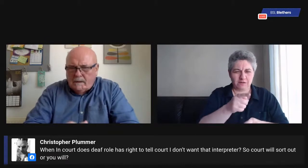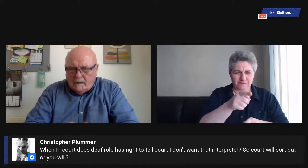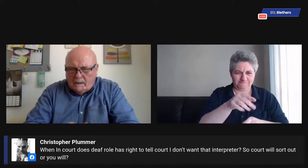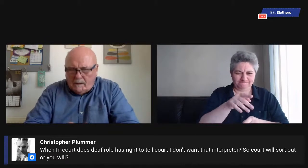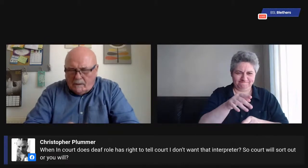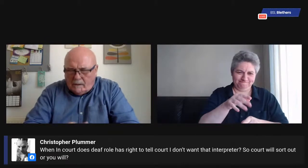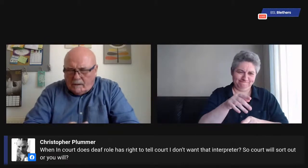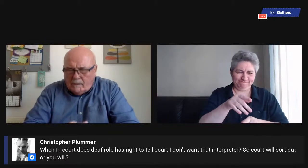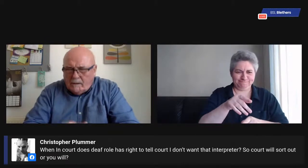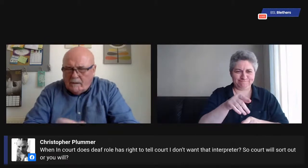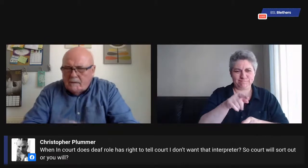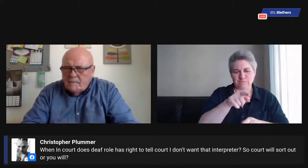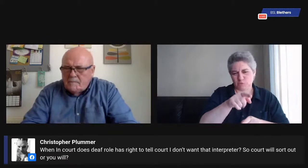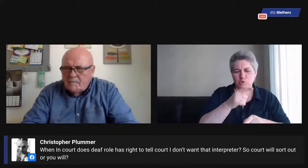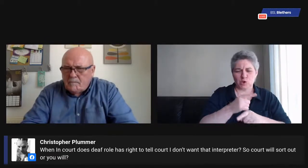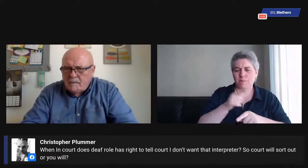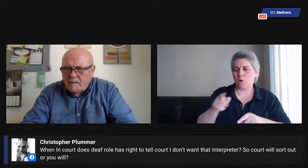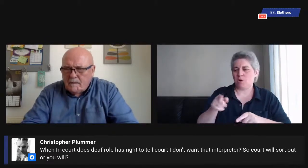you're in court,